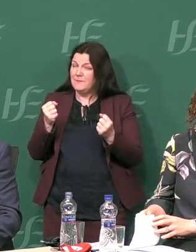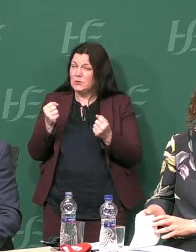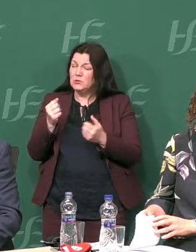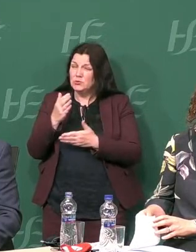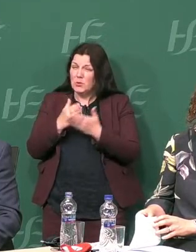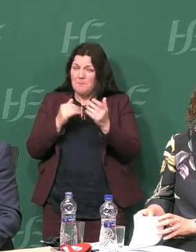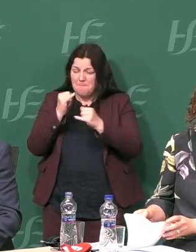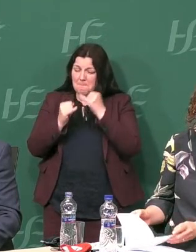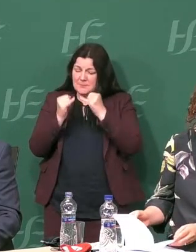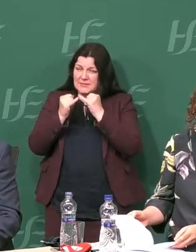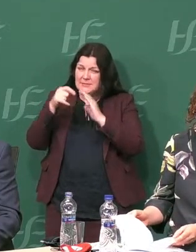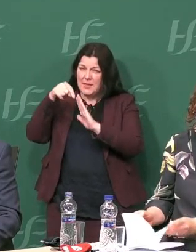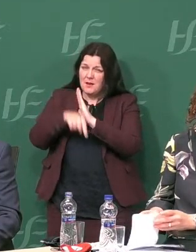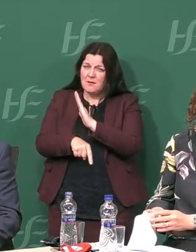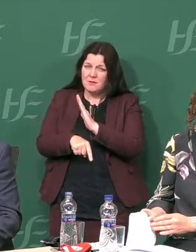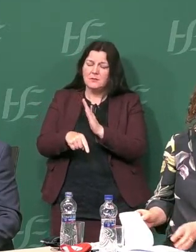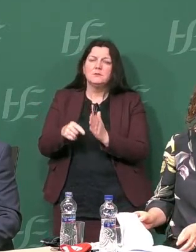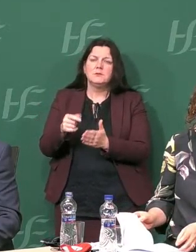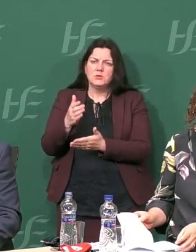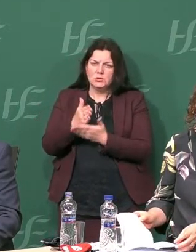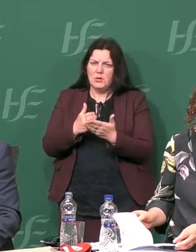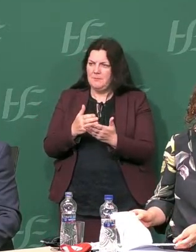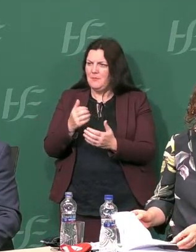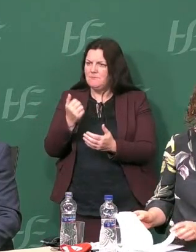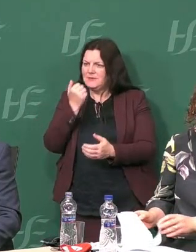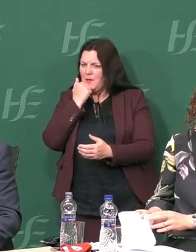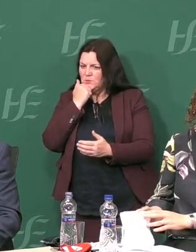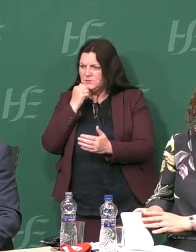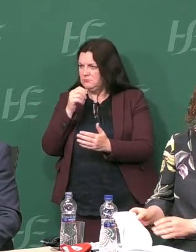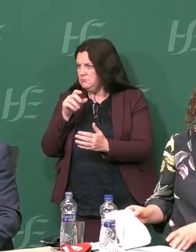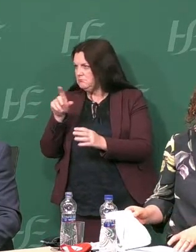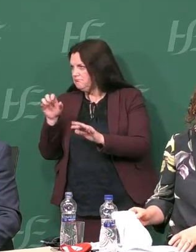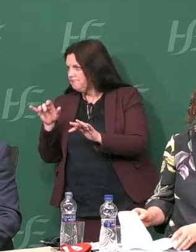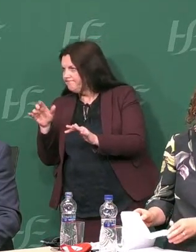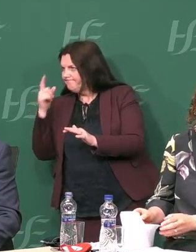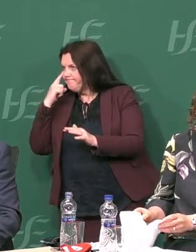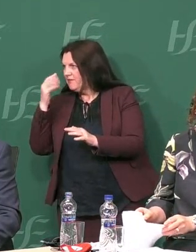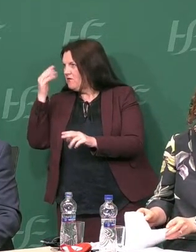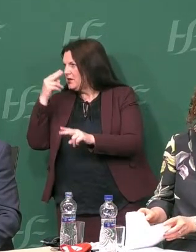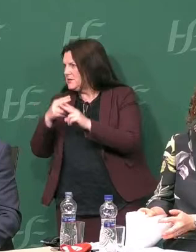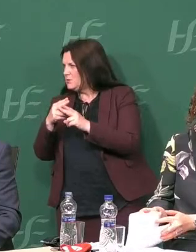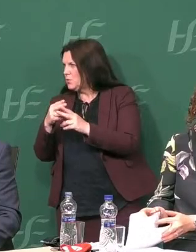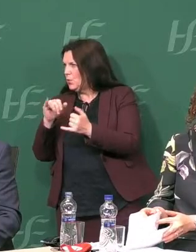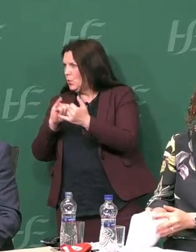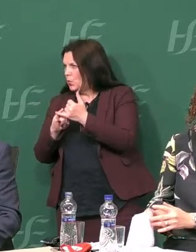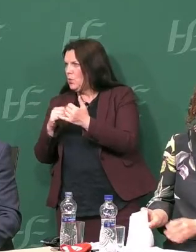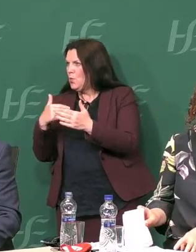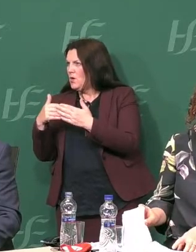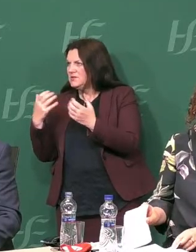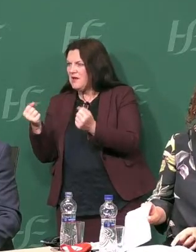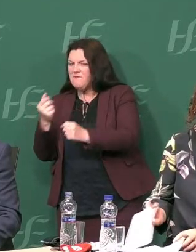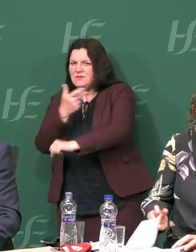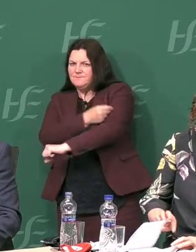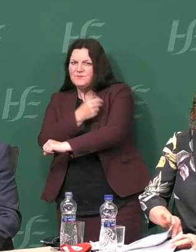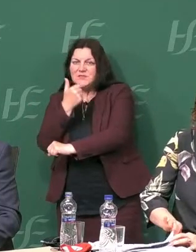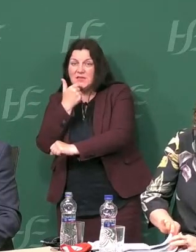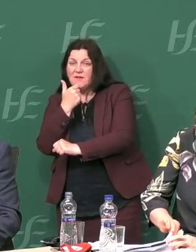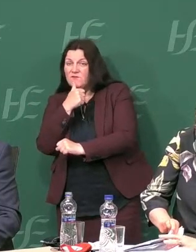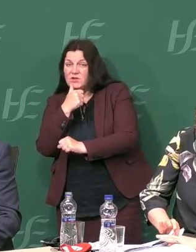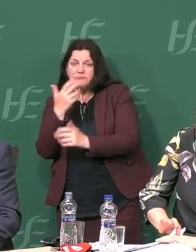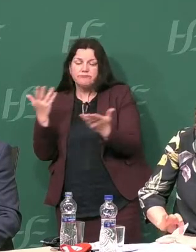granularity. And a lot of it is a manual count and a manual reporting back on a daily basis to us. We do expect to have a lot of